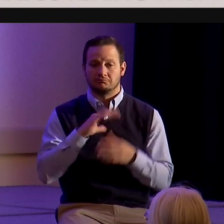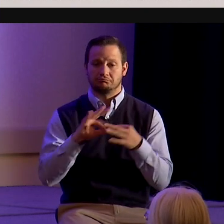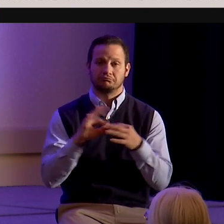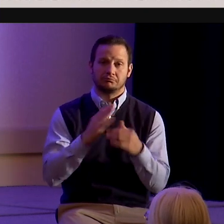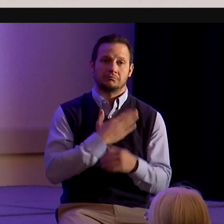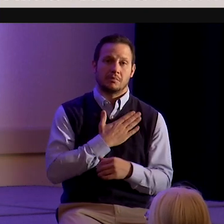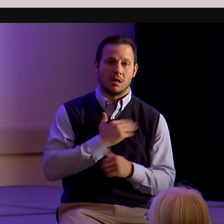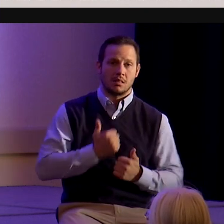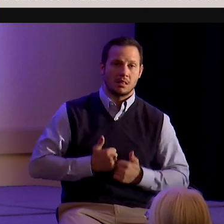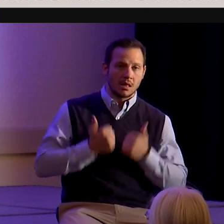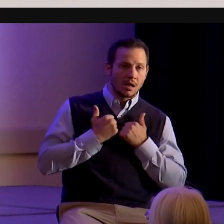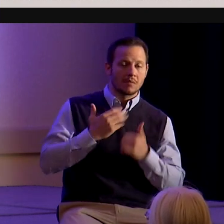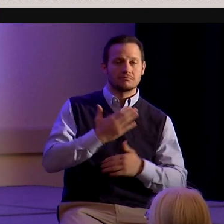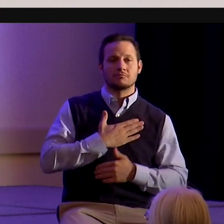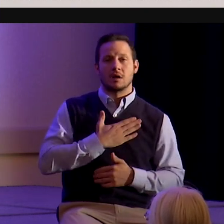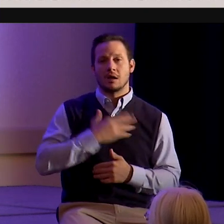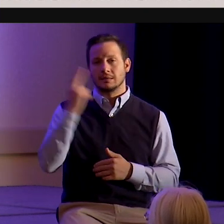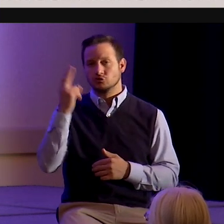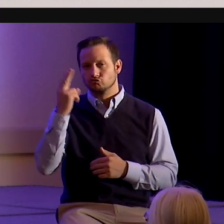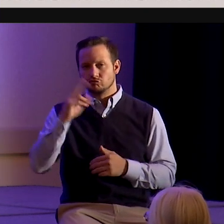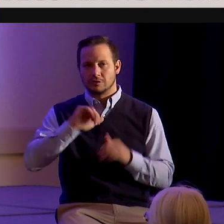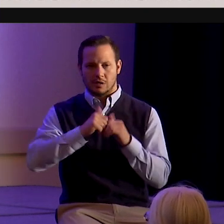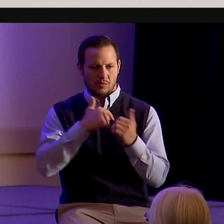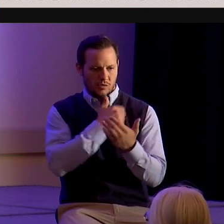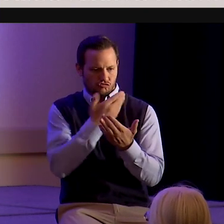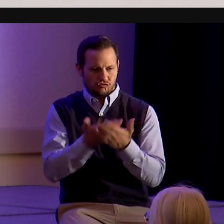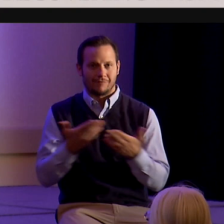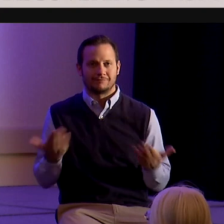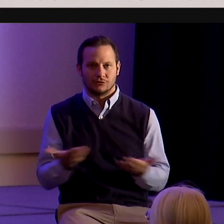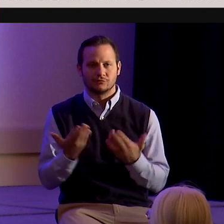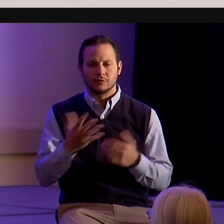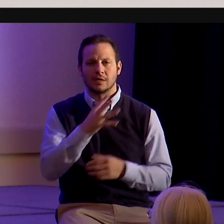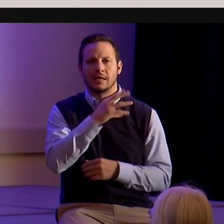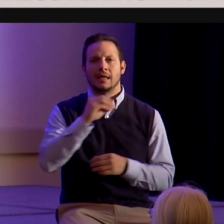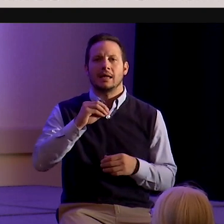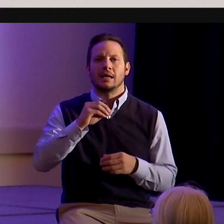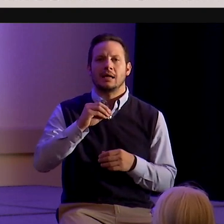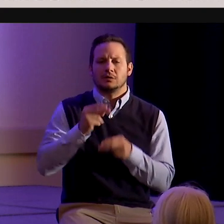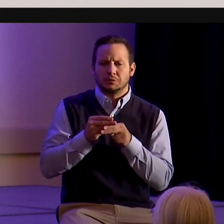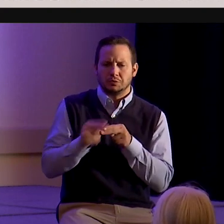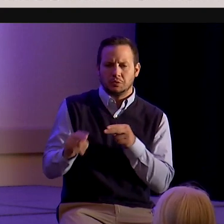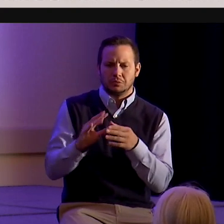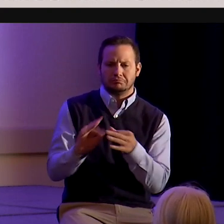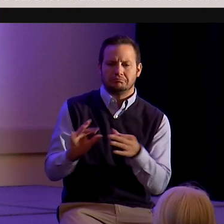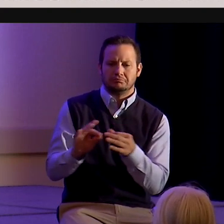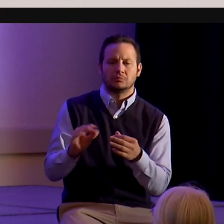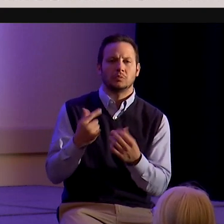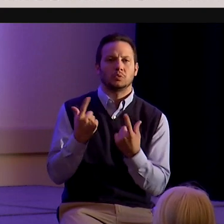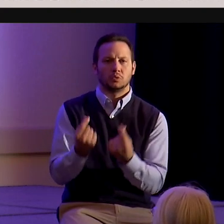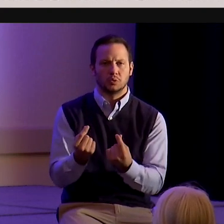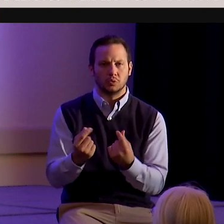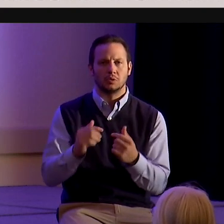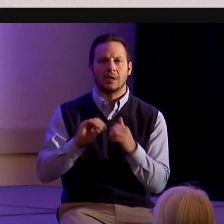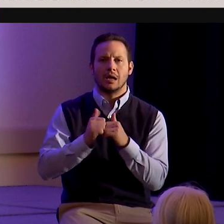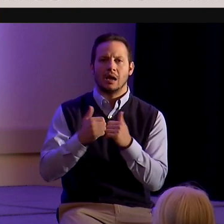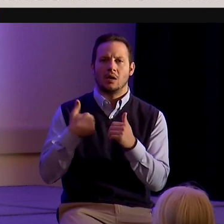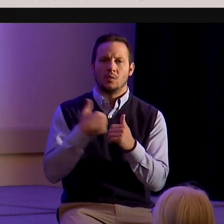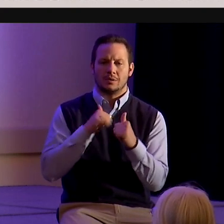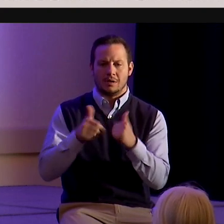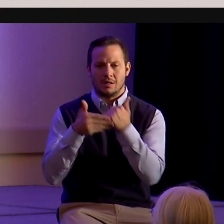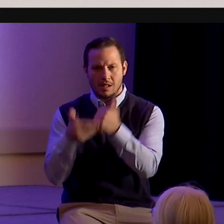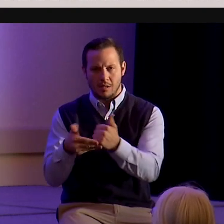and my history and how I came to Recovering from Religion. And then I'm going to get to a short bit about what we do and who we help and why we do